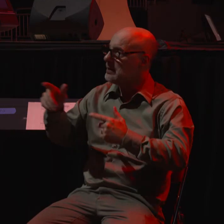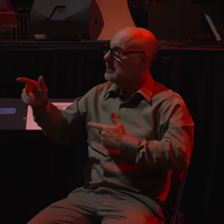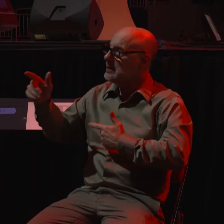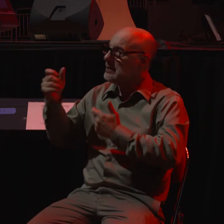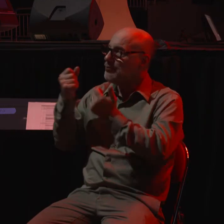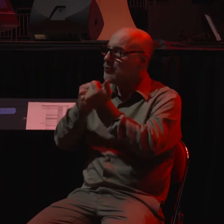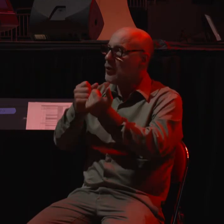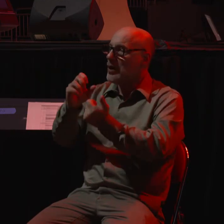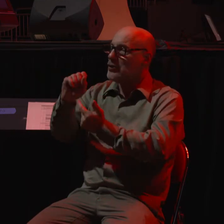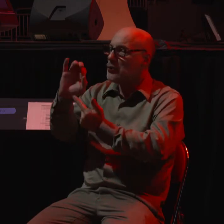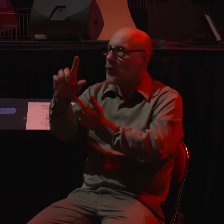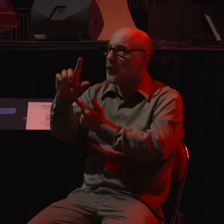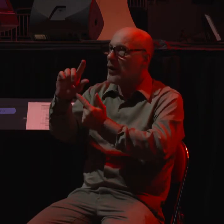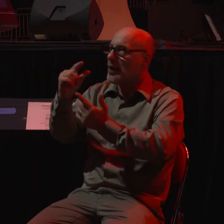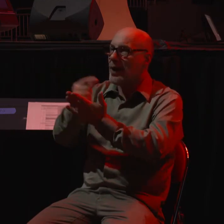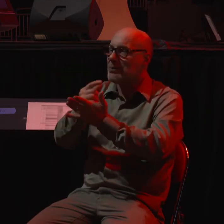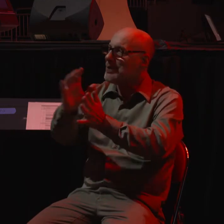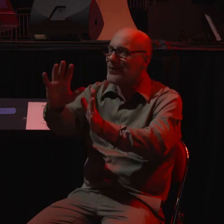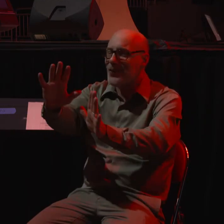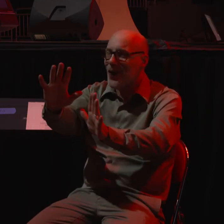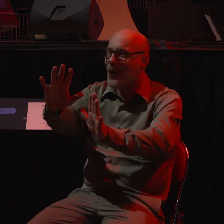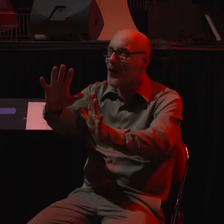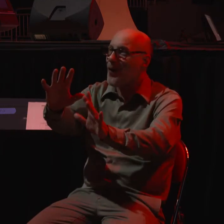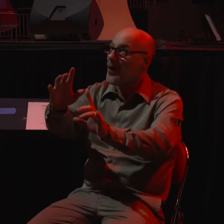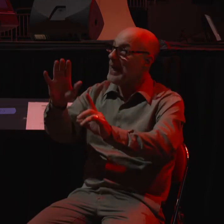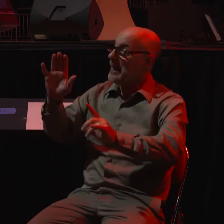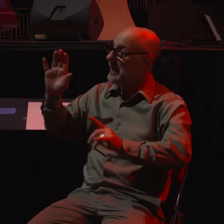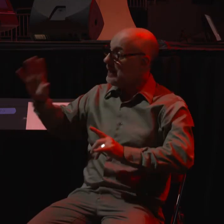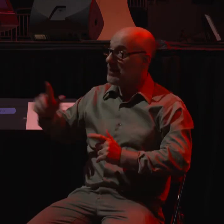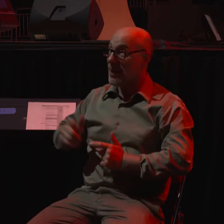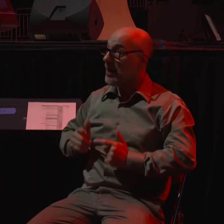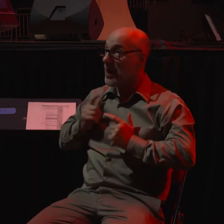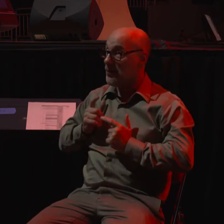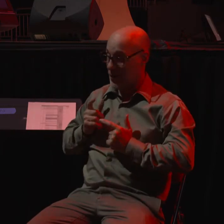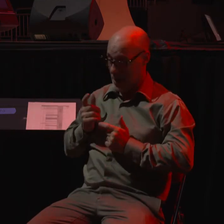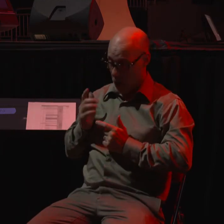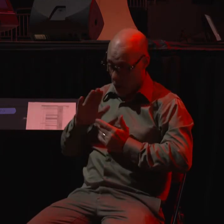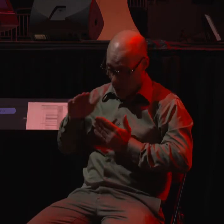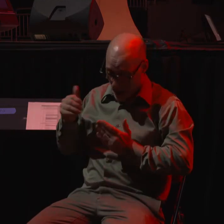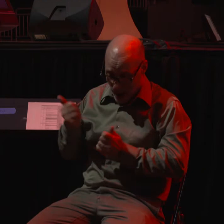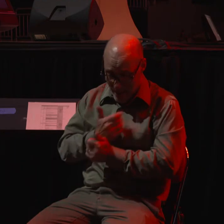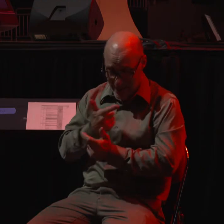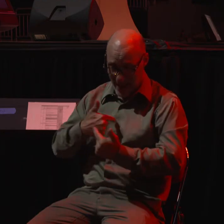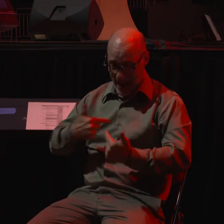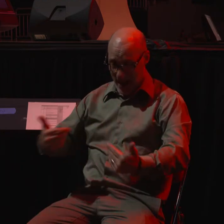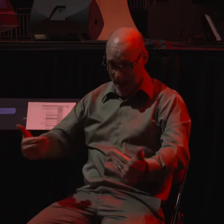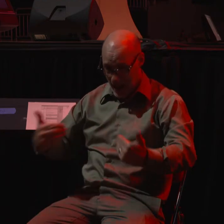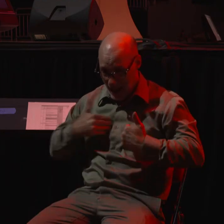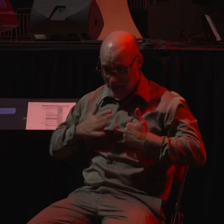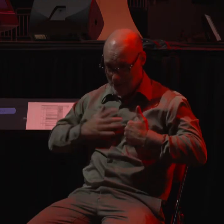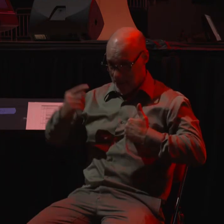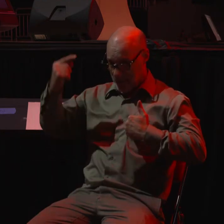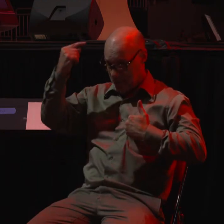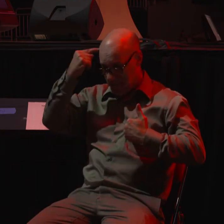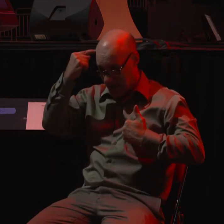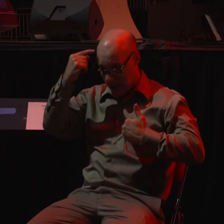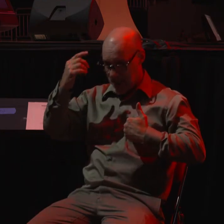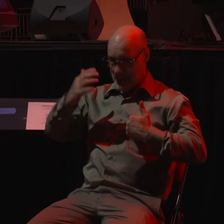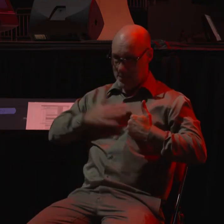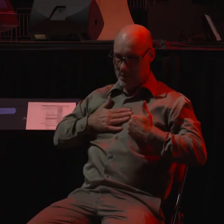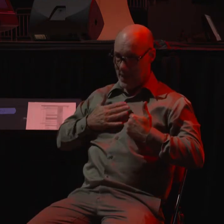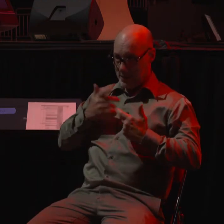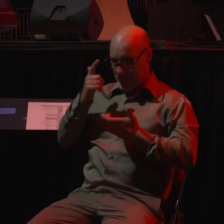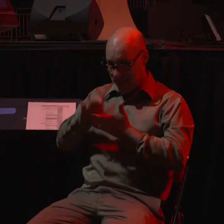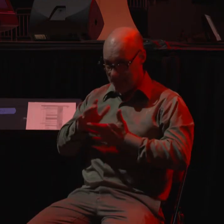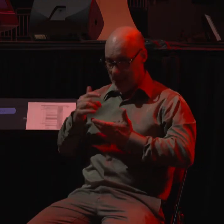about that for him. It was about utilizing his entire being, his influence, his mind, in order to change those who